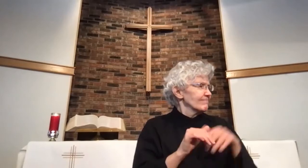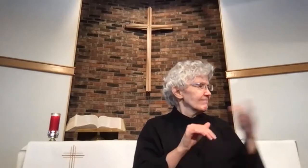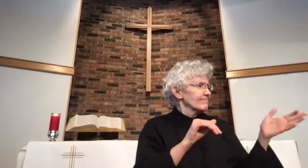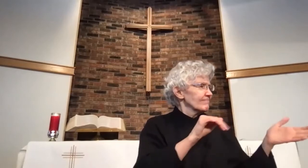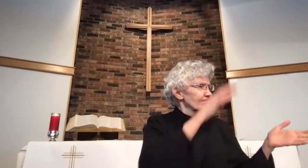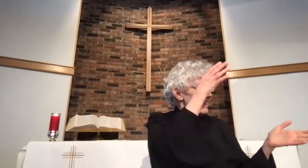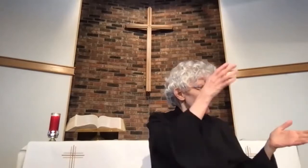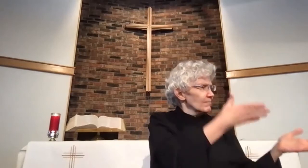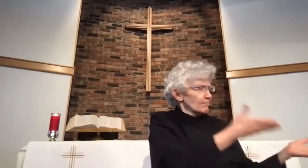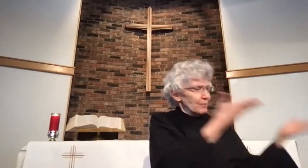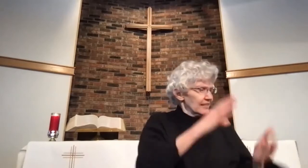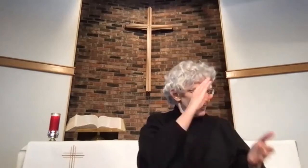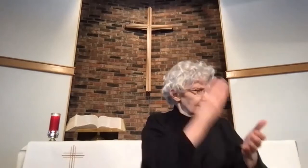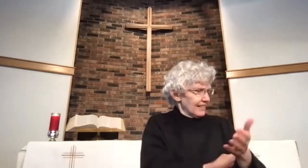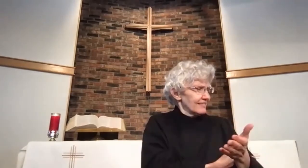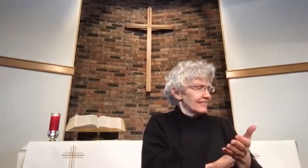bring your son here.